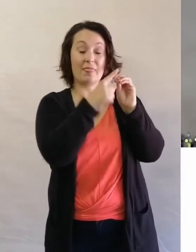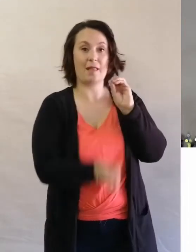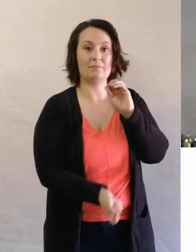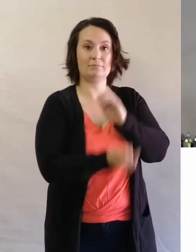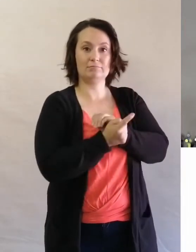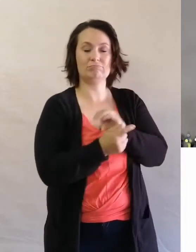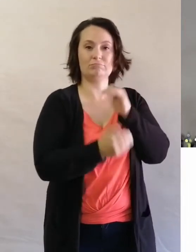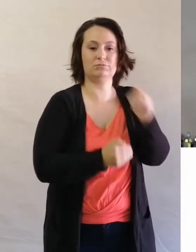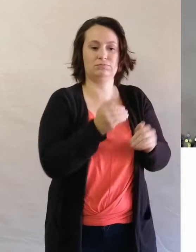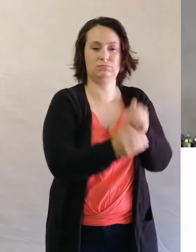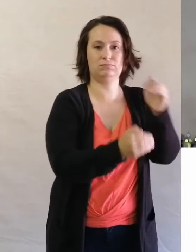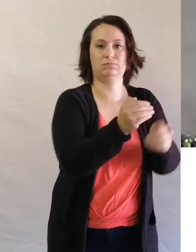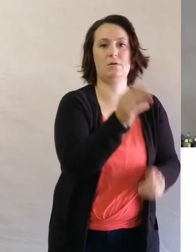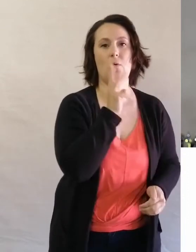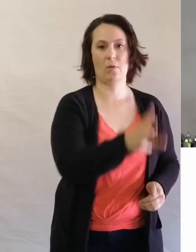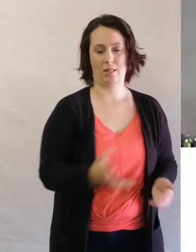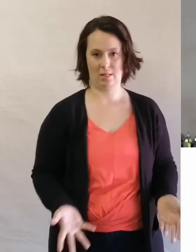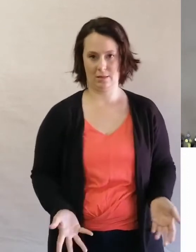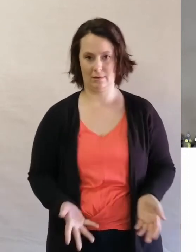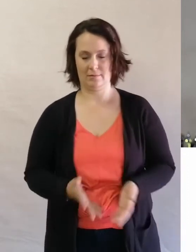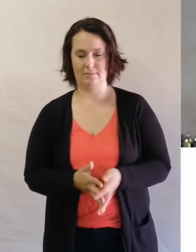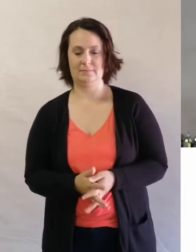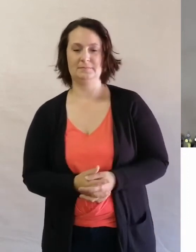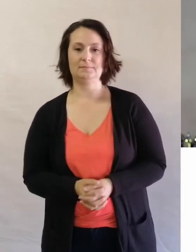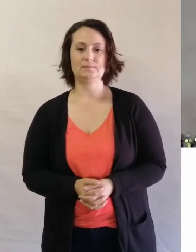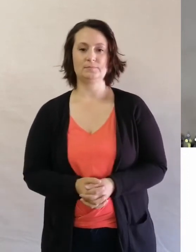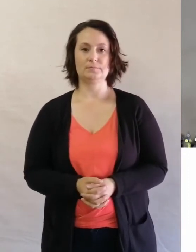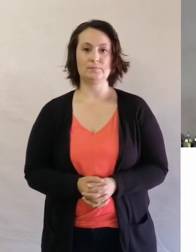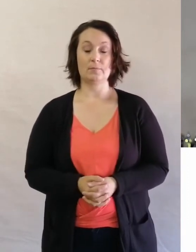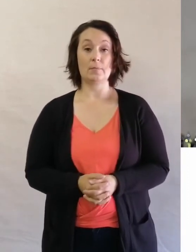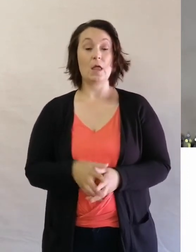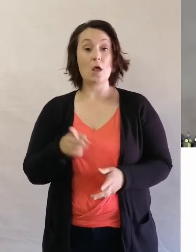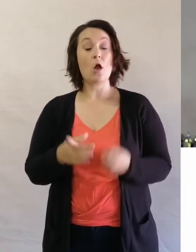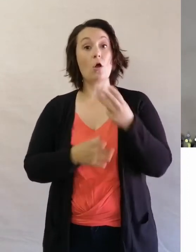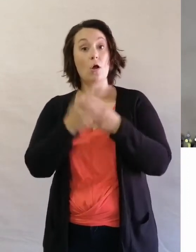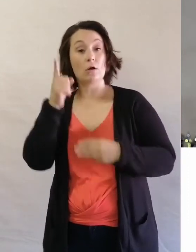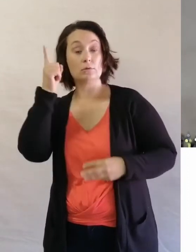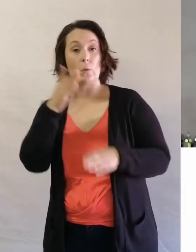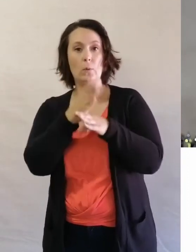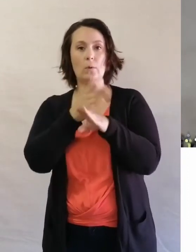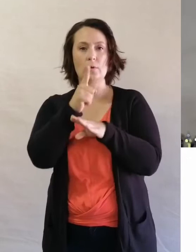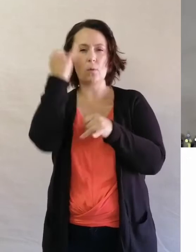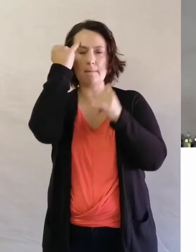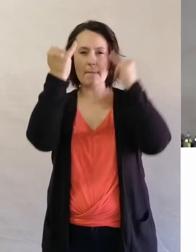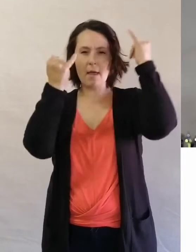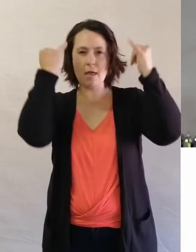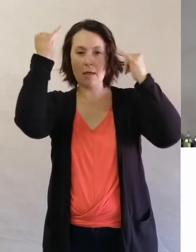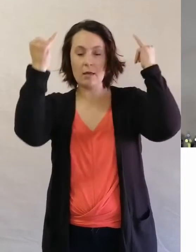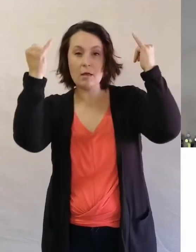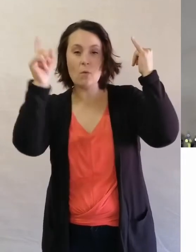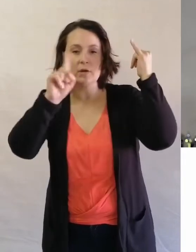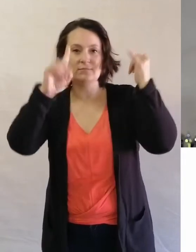of implications downstream. He also works on your imagination because it's got to do with your